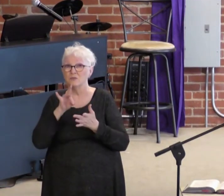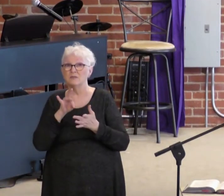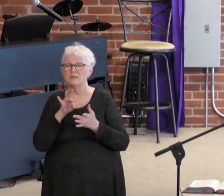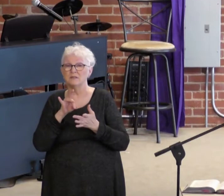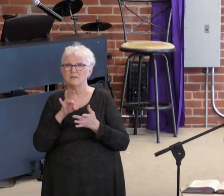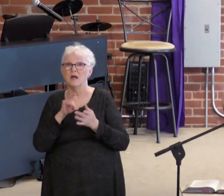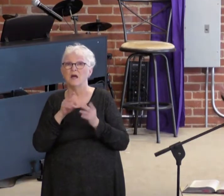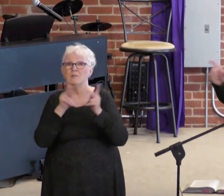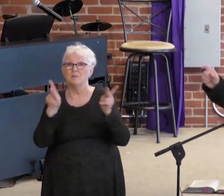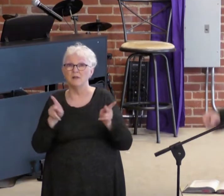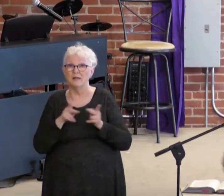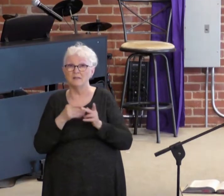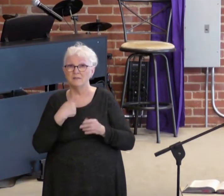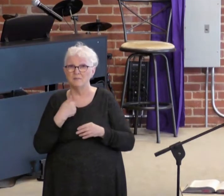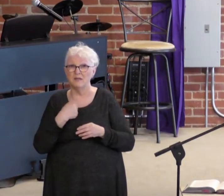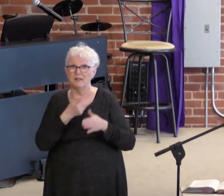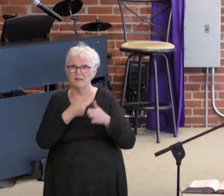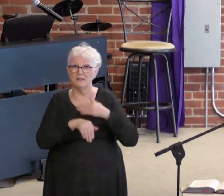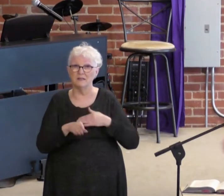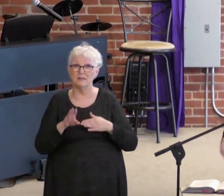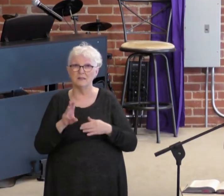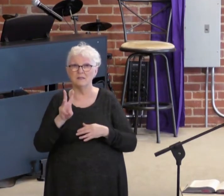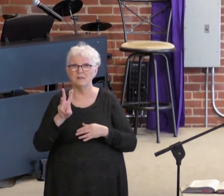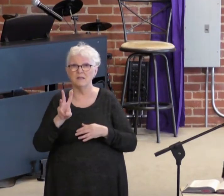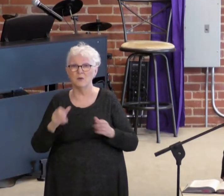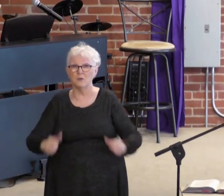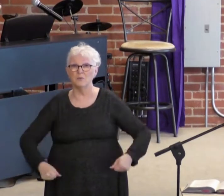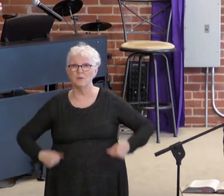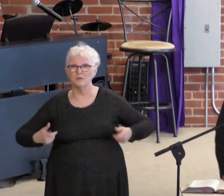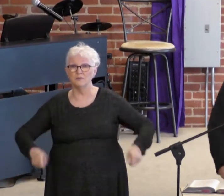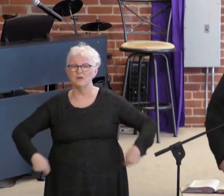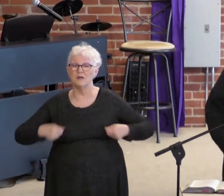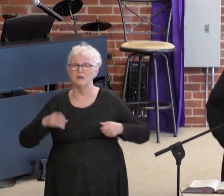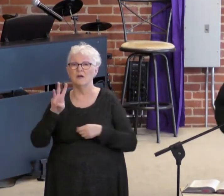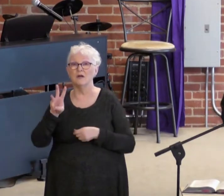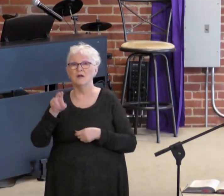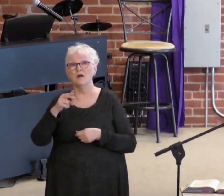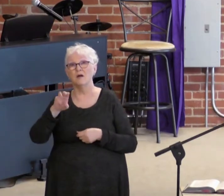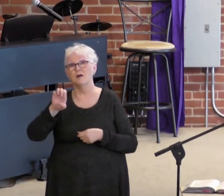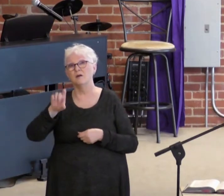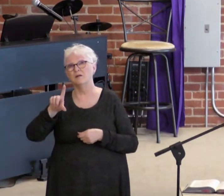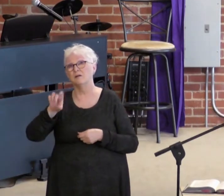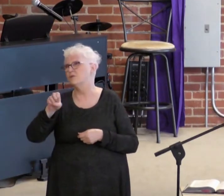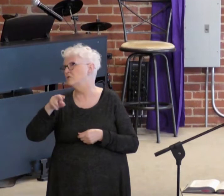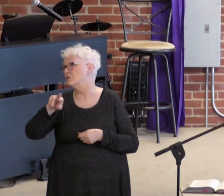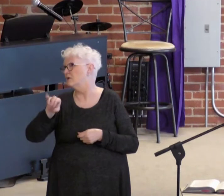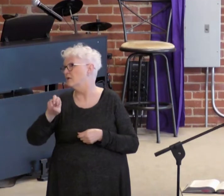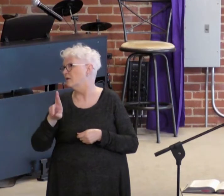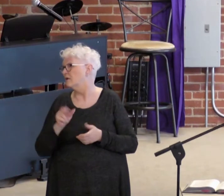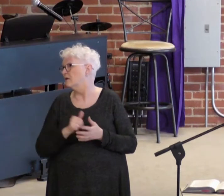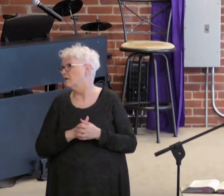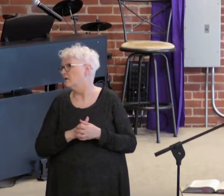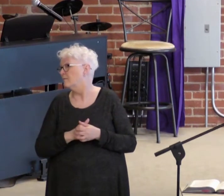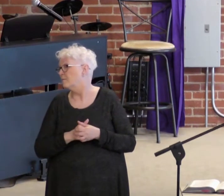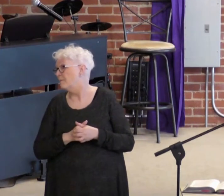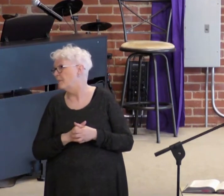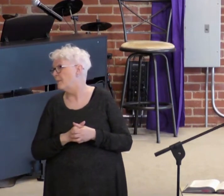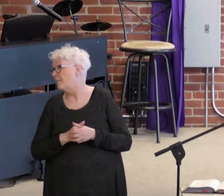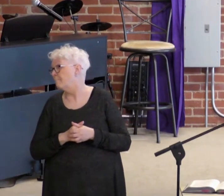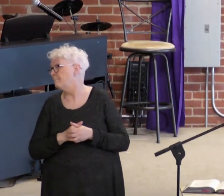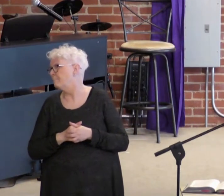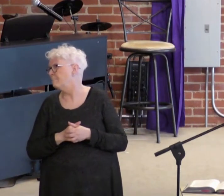wheelchair. Bad choices got me where I am." He wasn't even 40, was he? Maybe